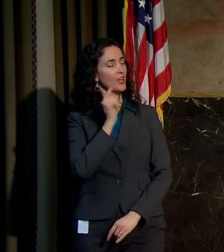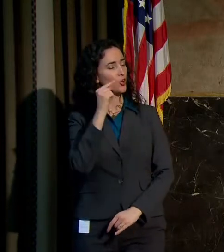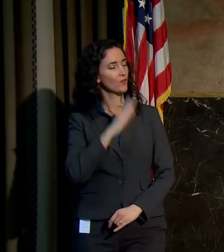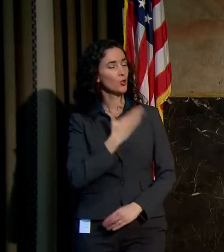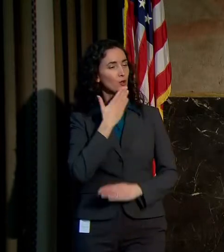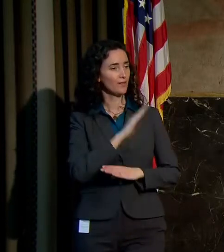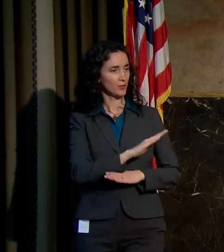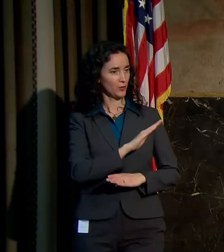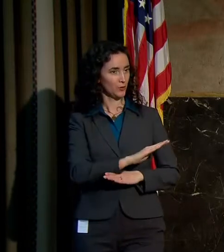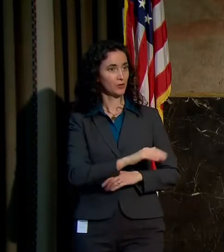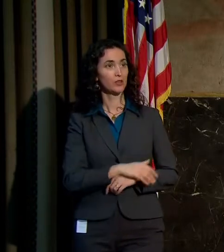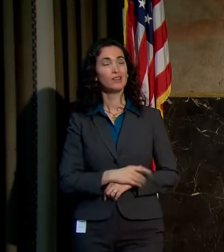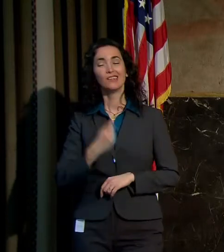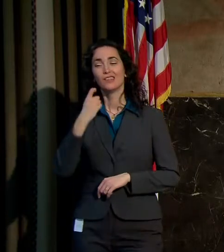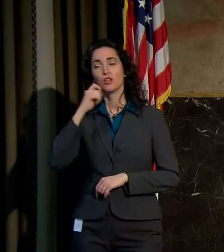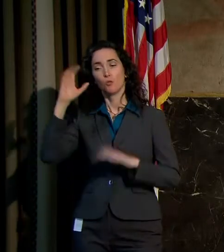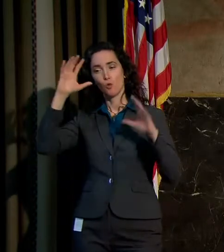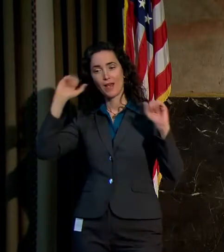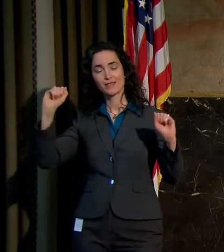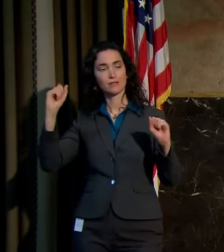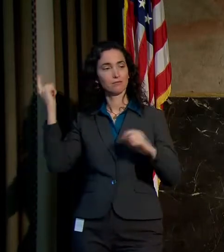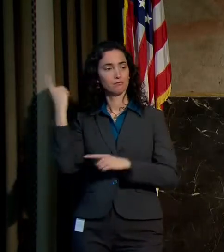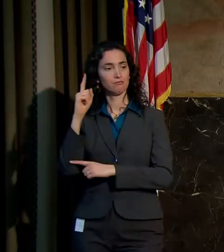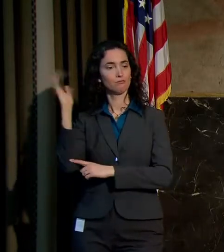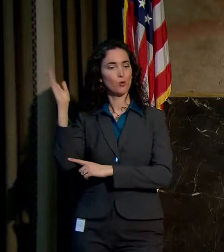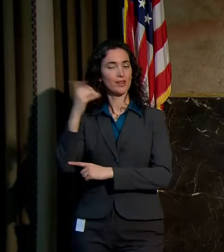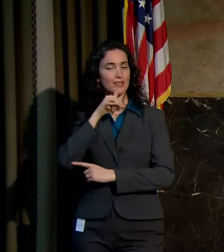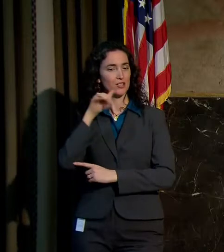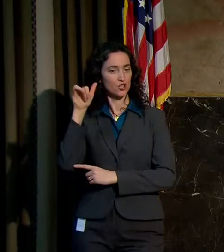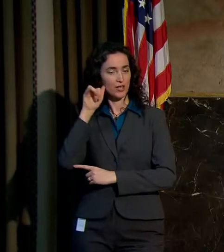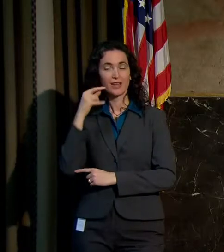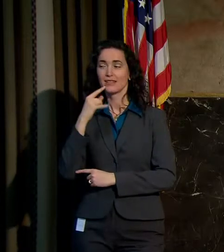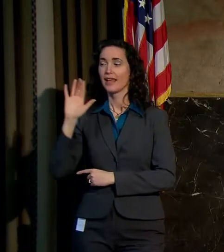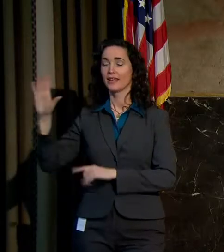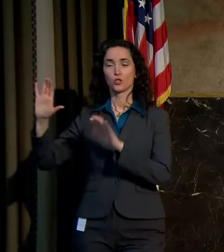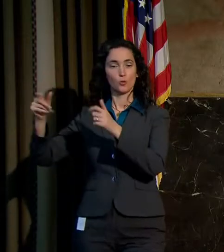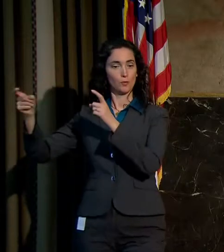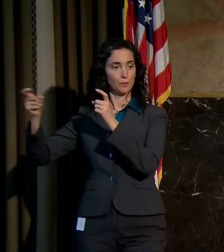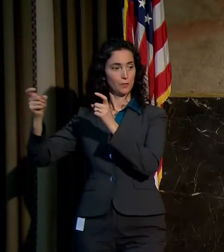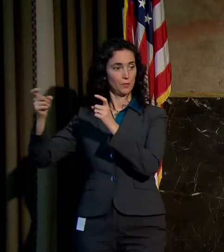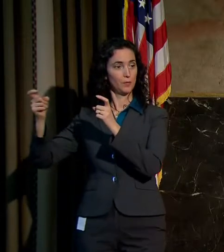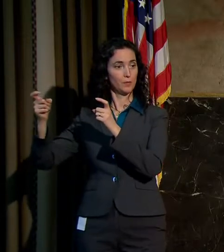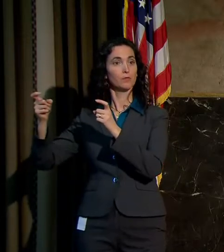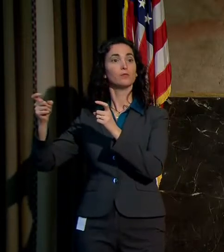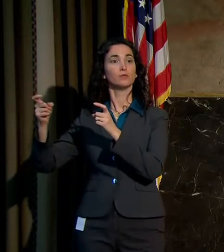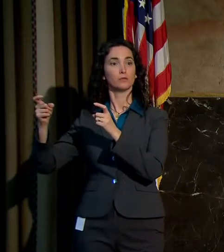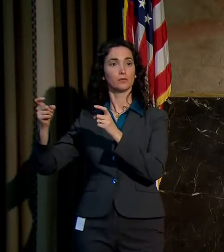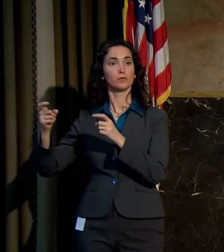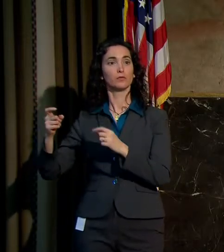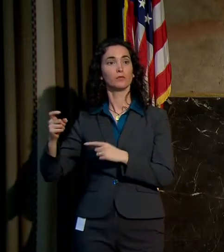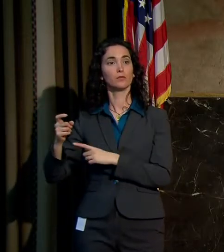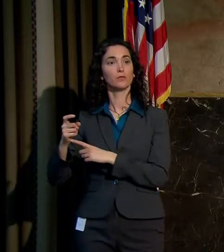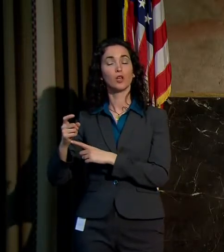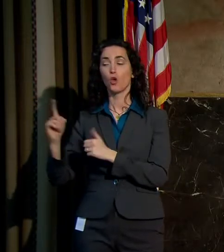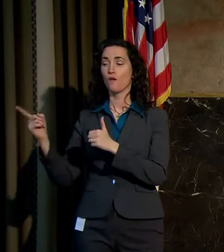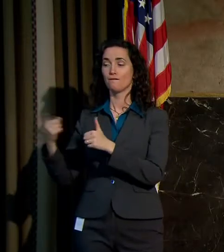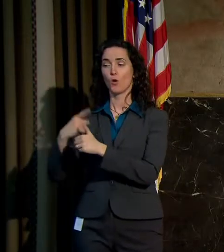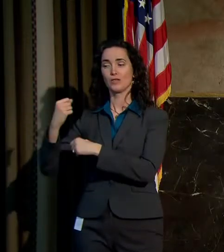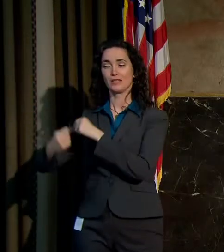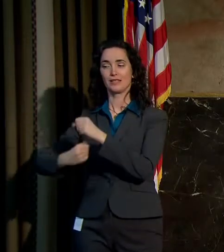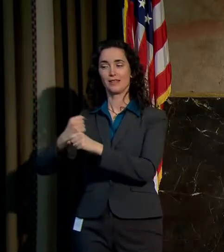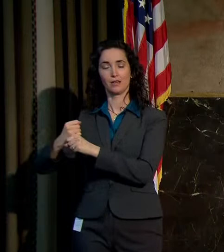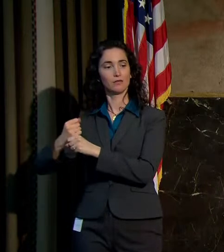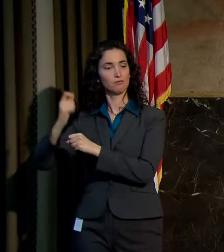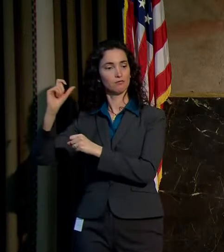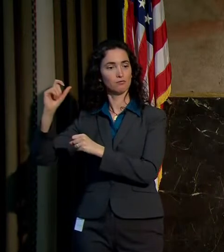Good afternoon. During the president's press conference yesterday, he said his administration has made significant progress during their first year in office, despite